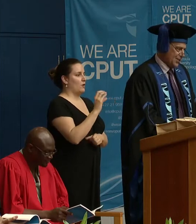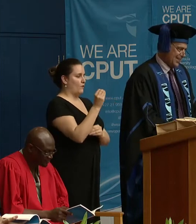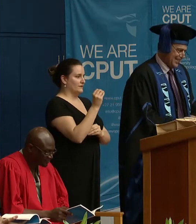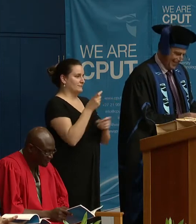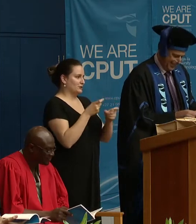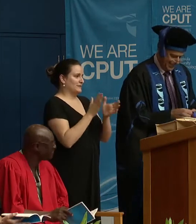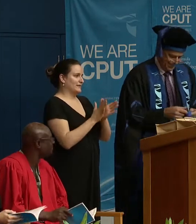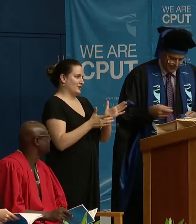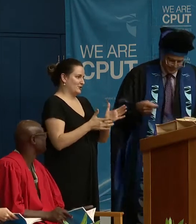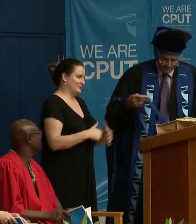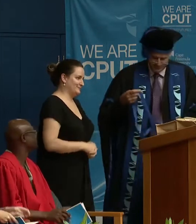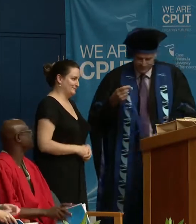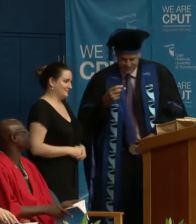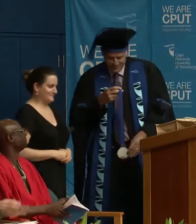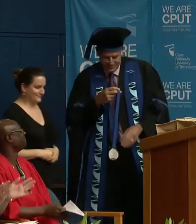Technology.